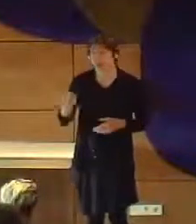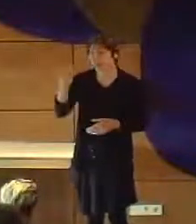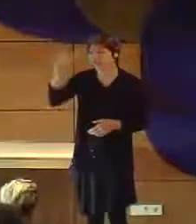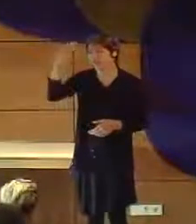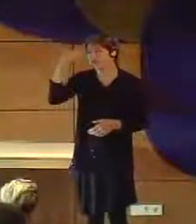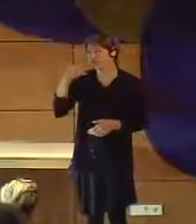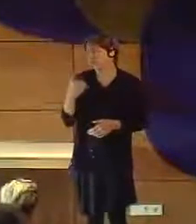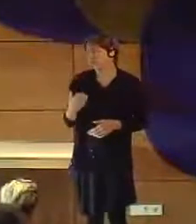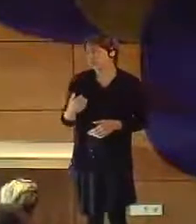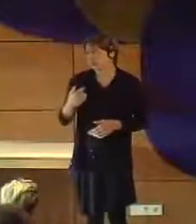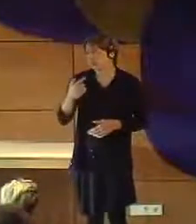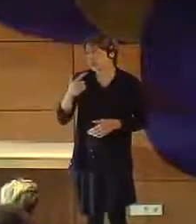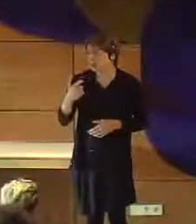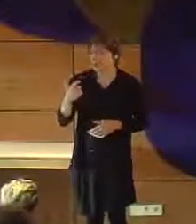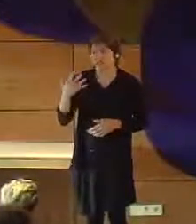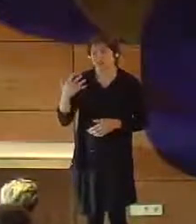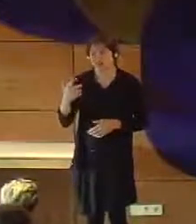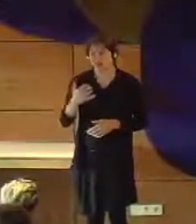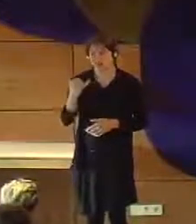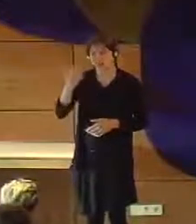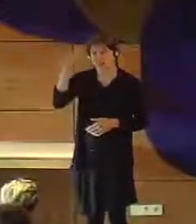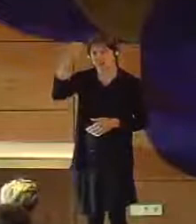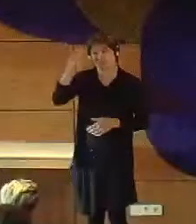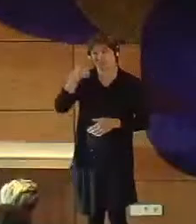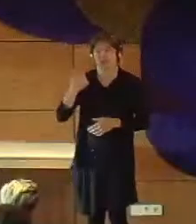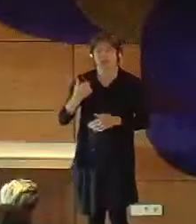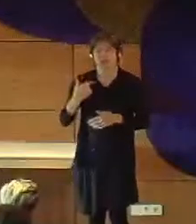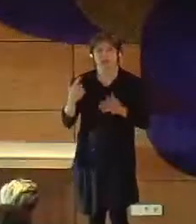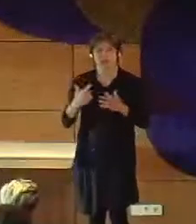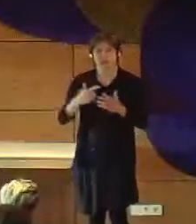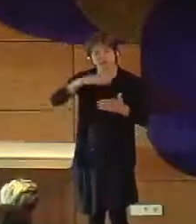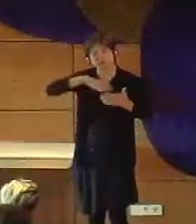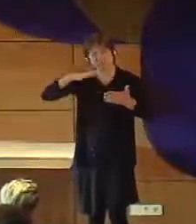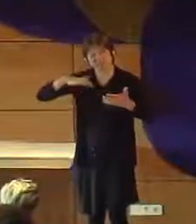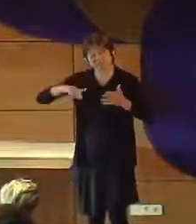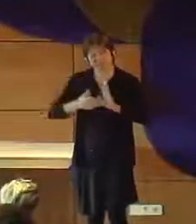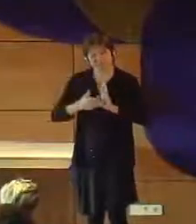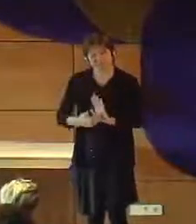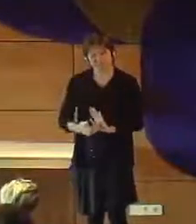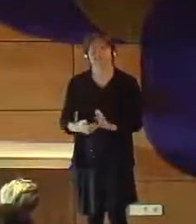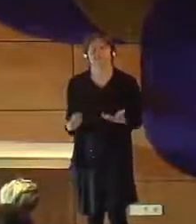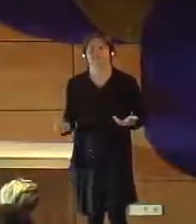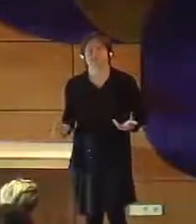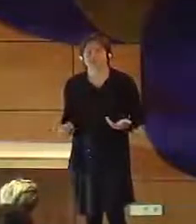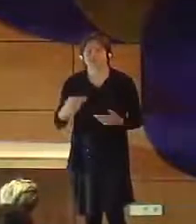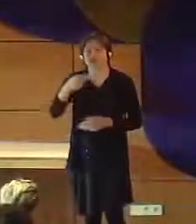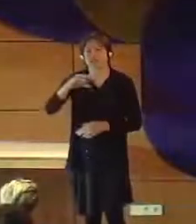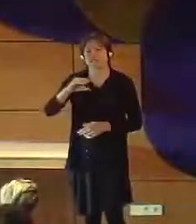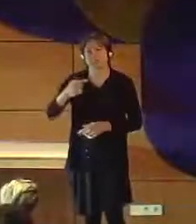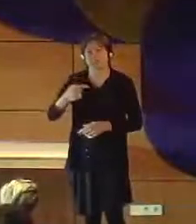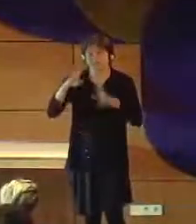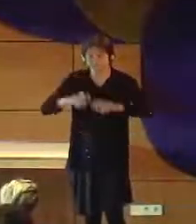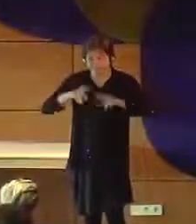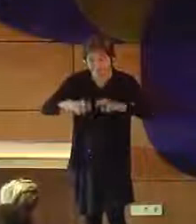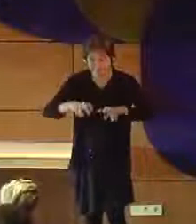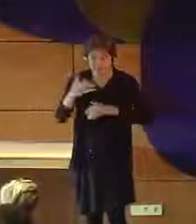25 years ago was on looking at HCG therapy. Sometimes the treatment needs to go on for months or even years. So, and it